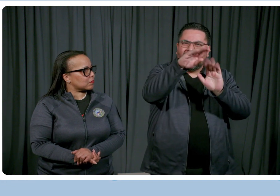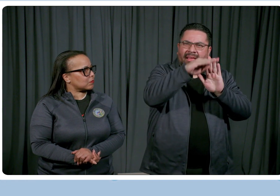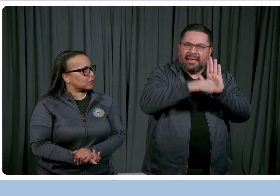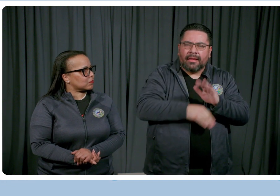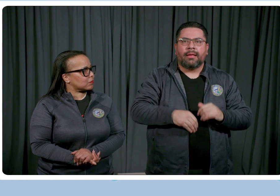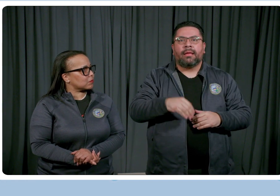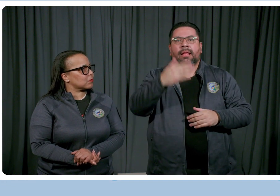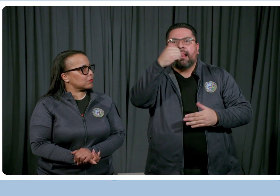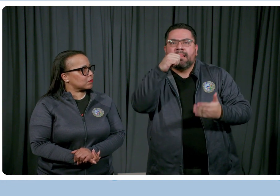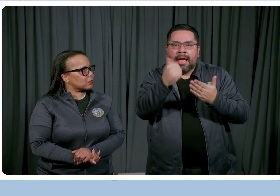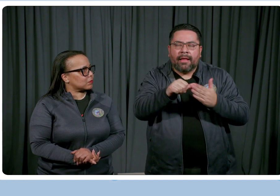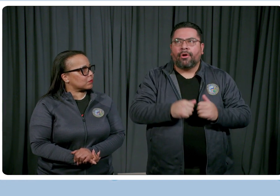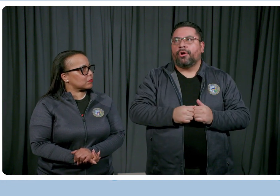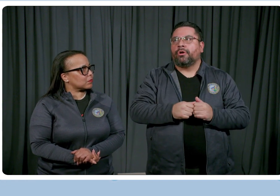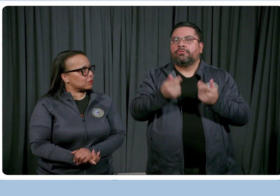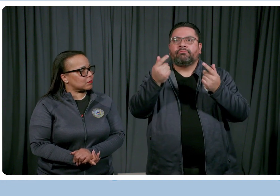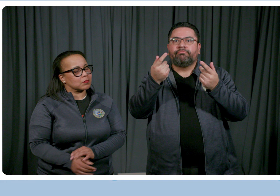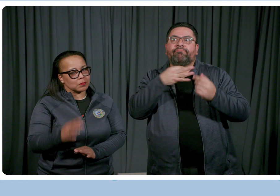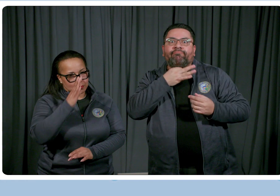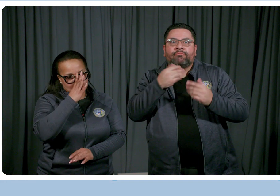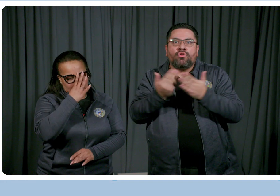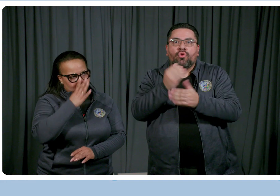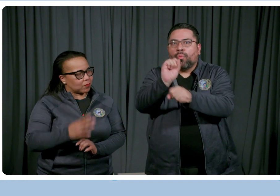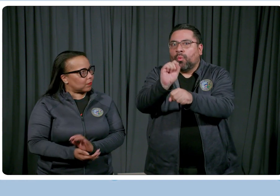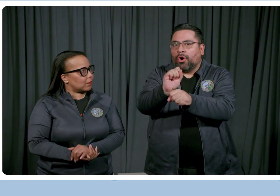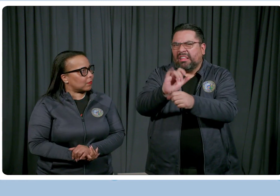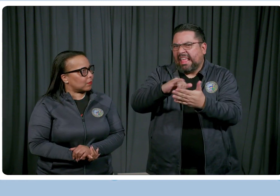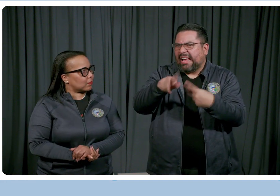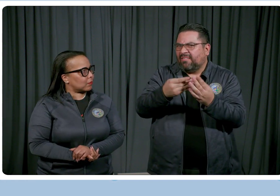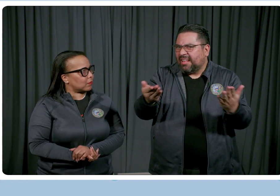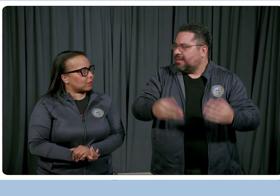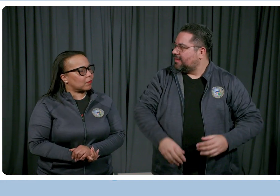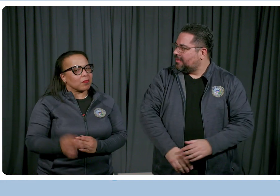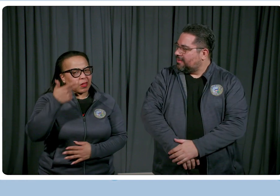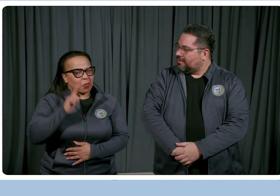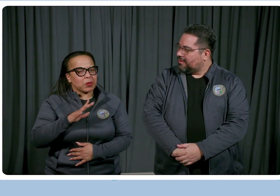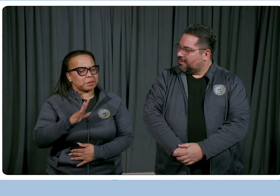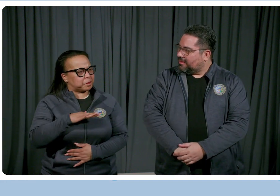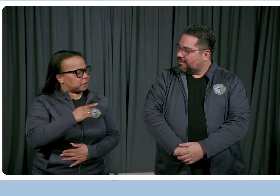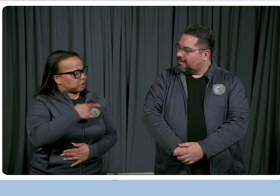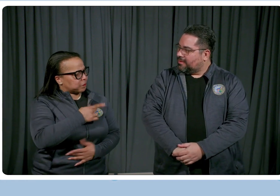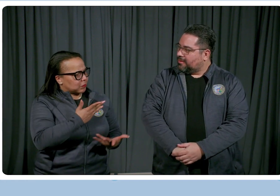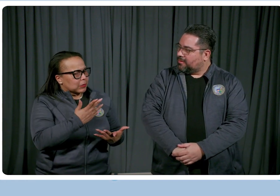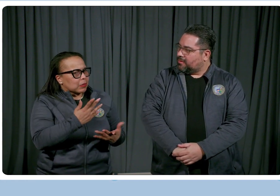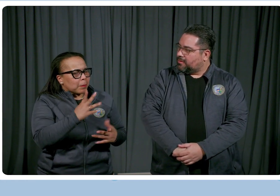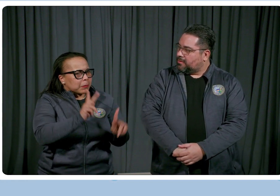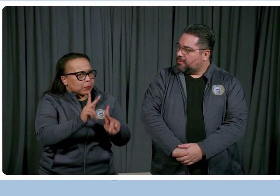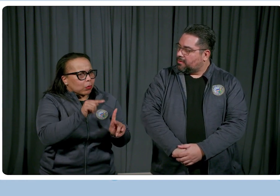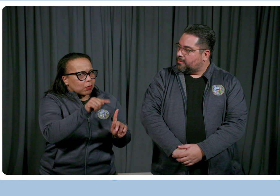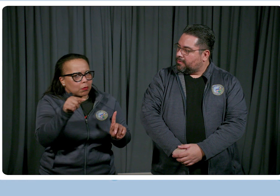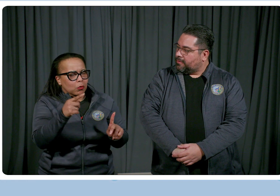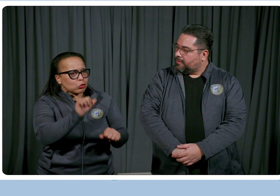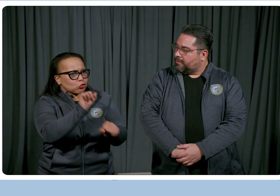letters, assistance around employment exploration, things of that nature. Johanna, can you tell us a little bit about the kinds of